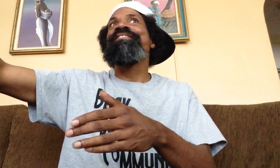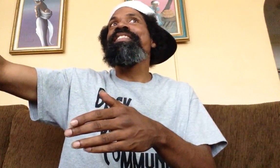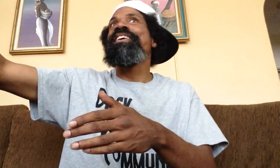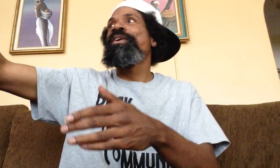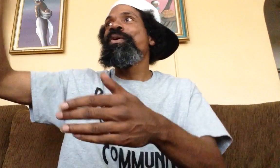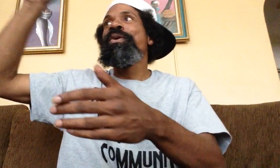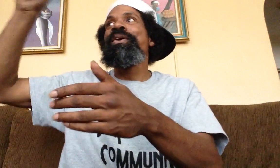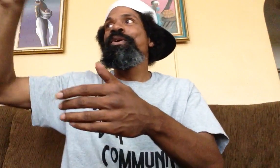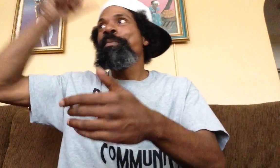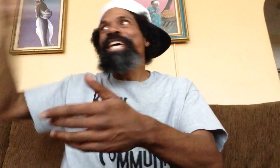Baby.